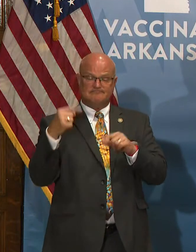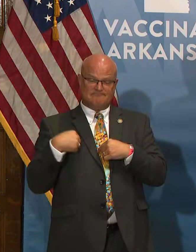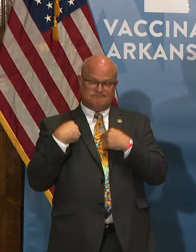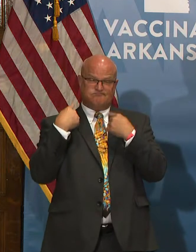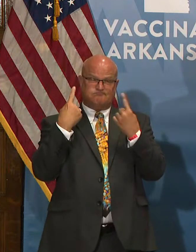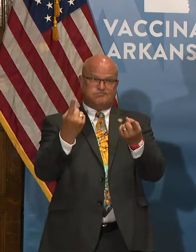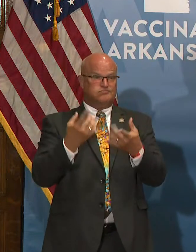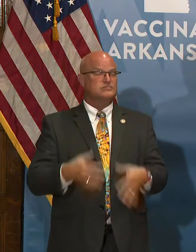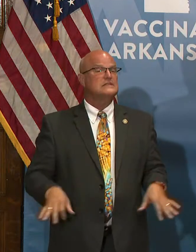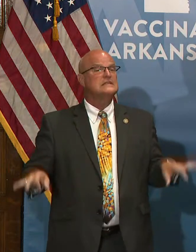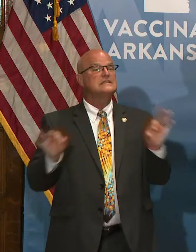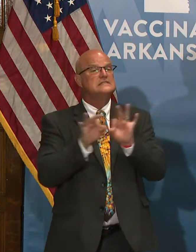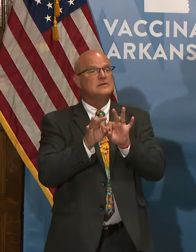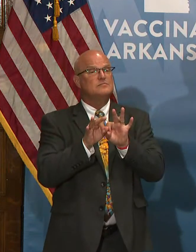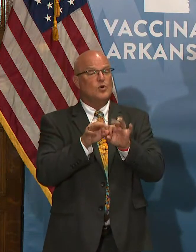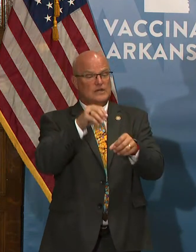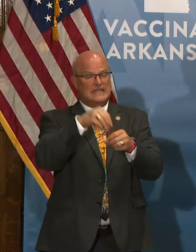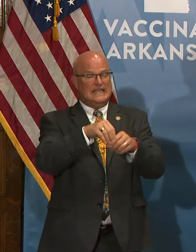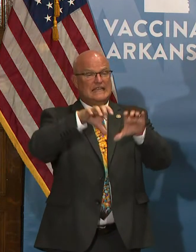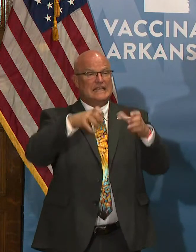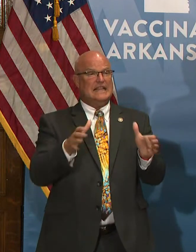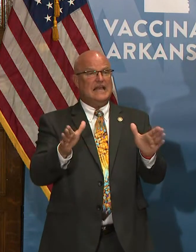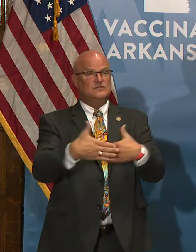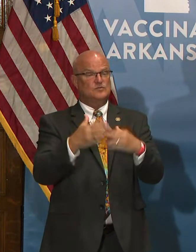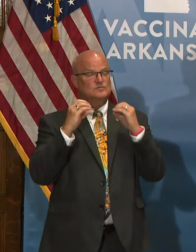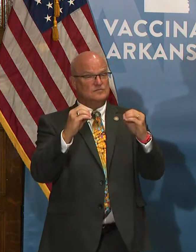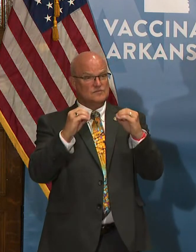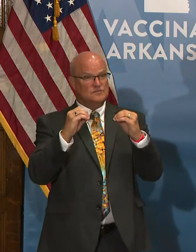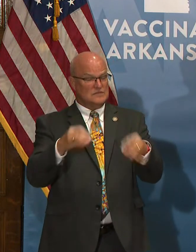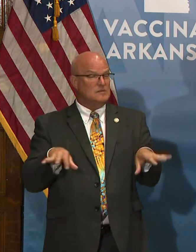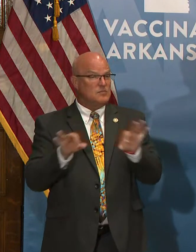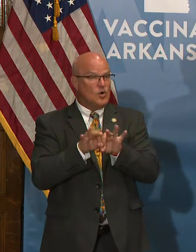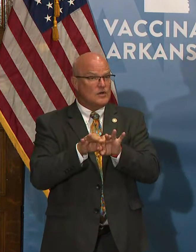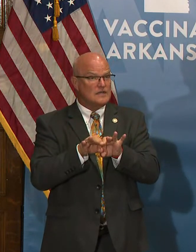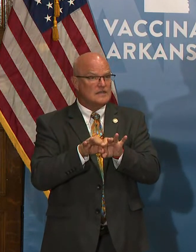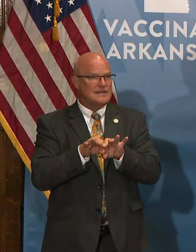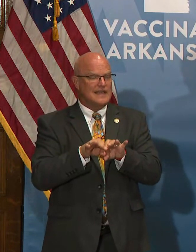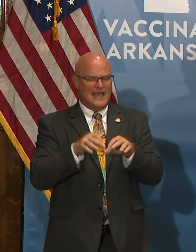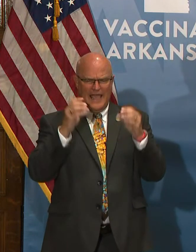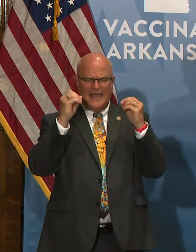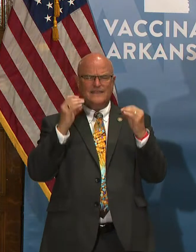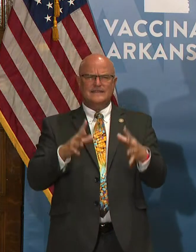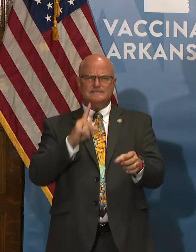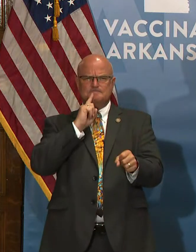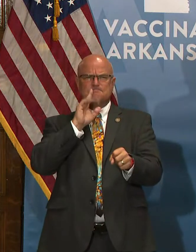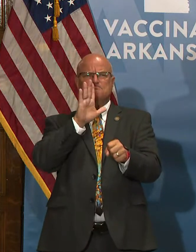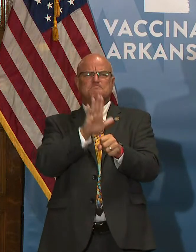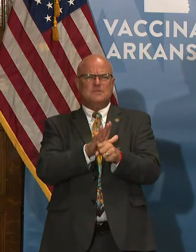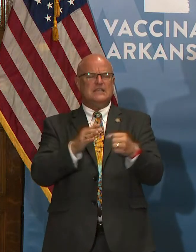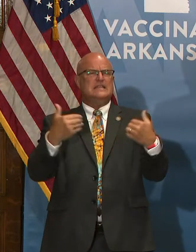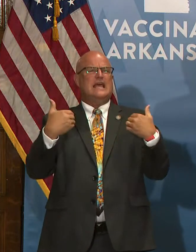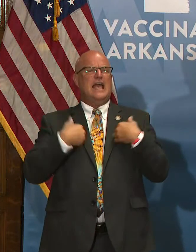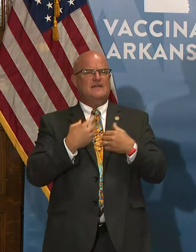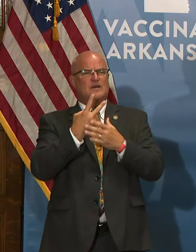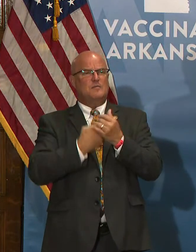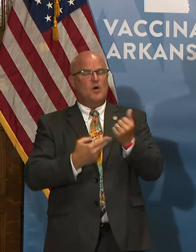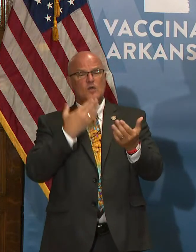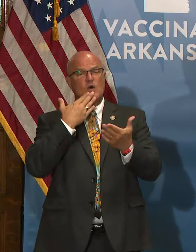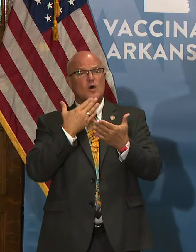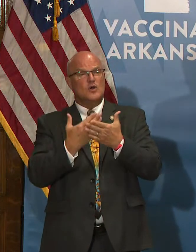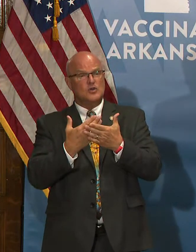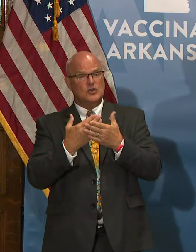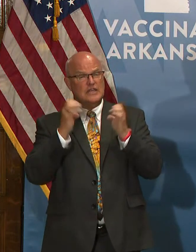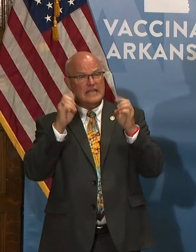how important in-classroom instruction is and how committed the teachers are to having both a good